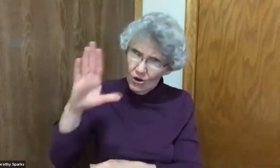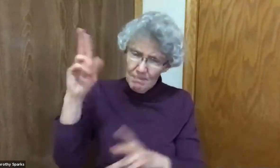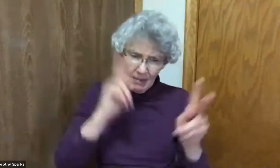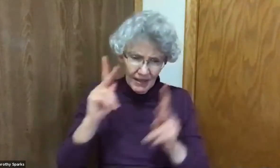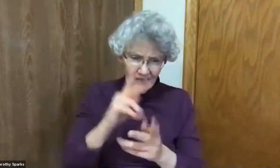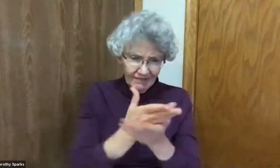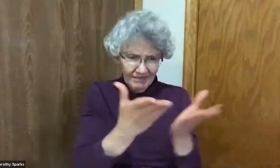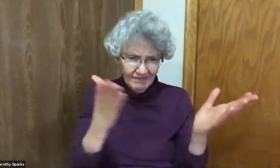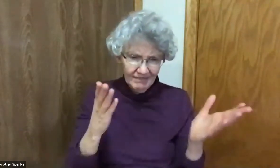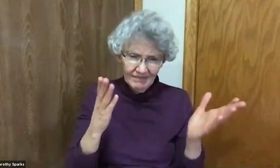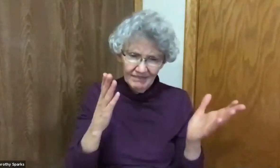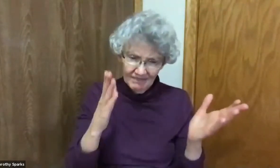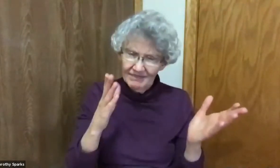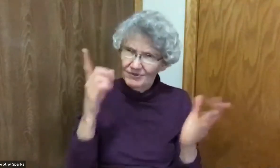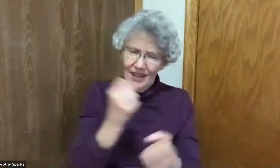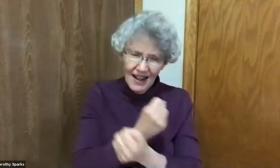You have come to our help.